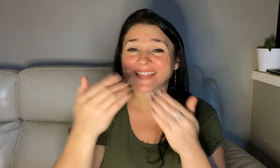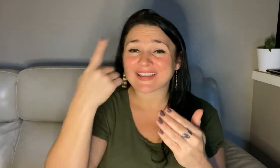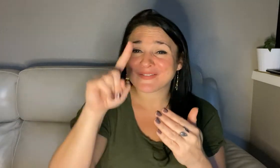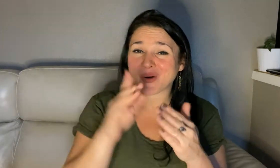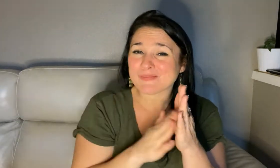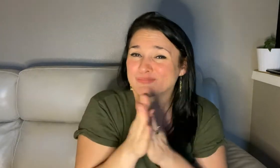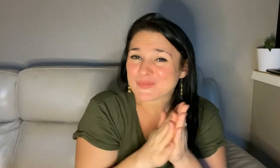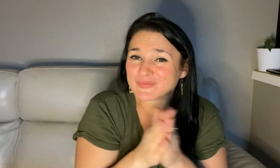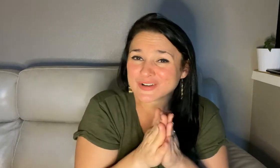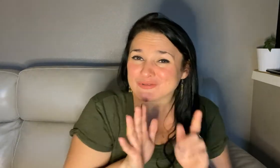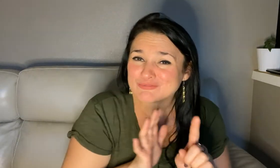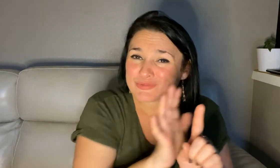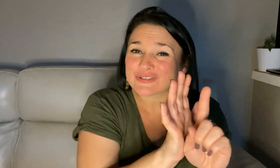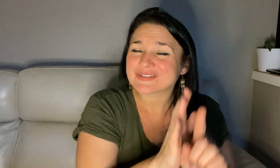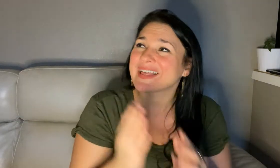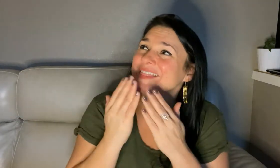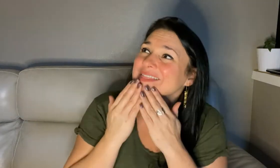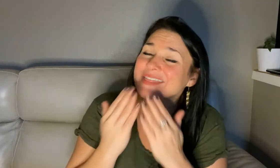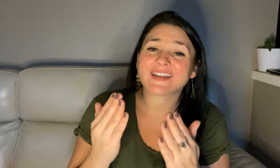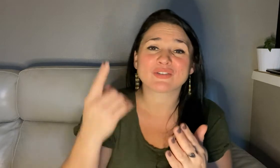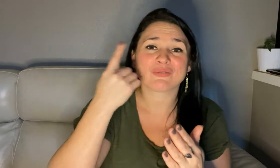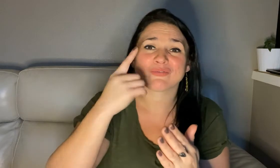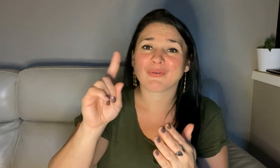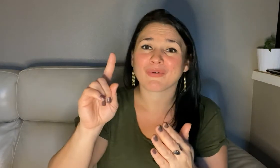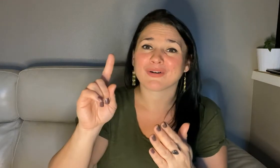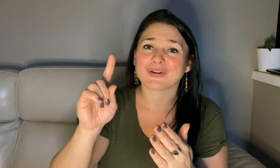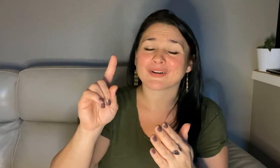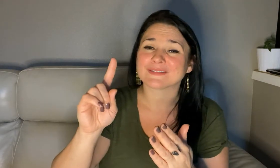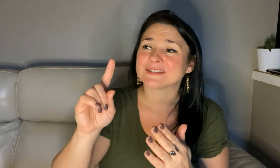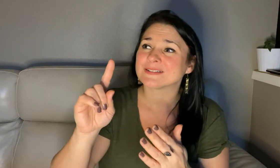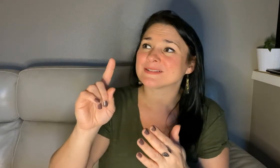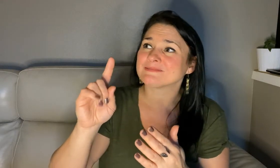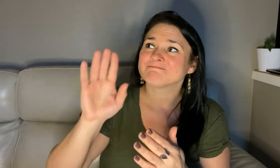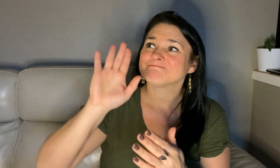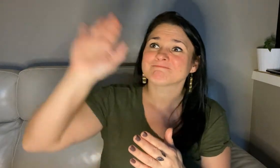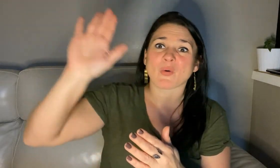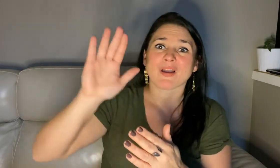for the ideas. Thanks for the motivation, the support and push. Thank you for